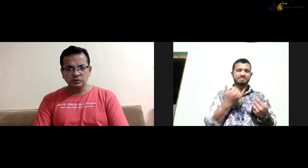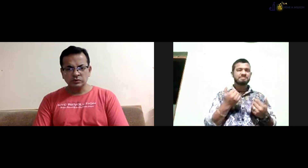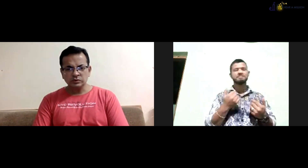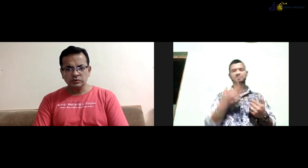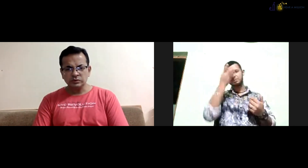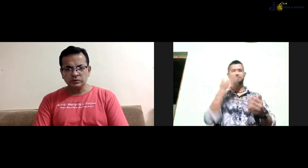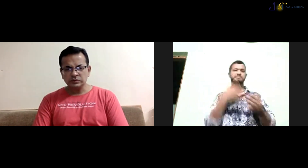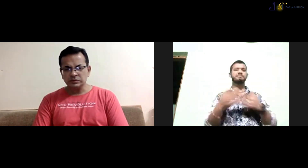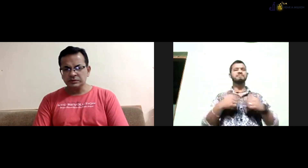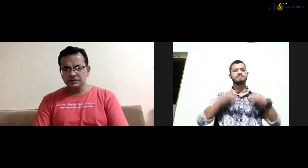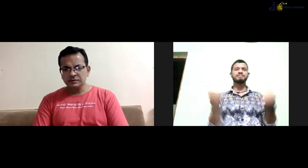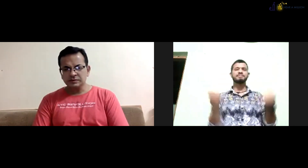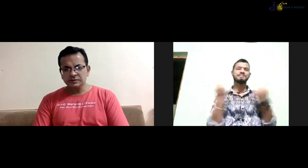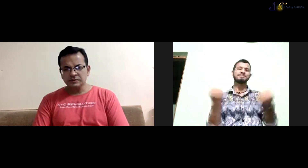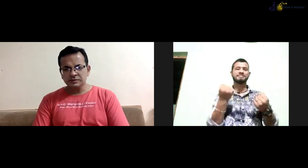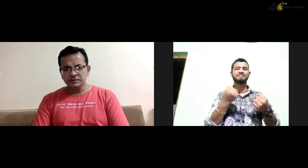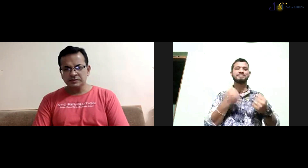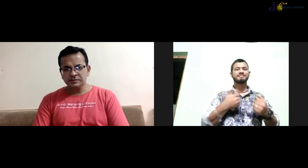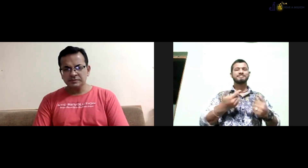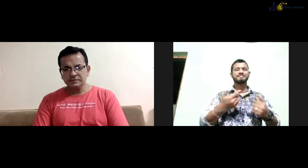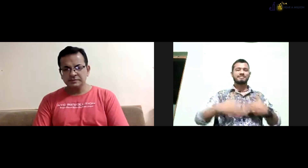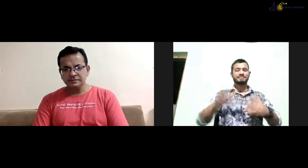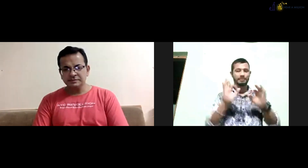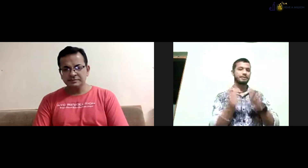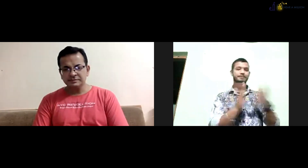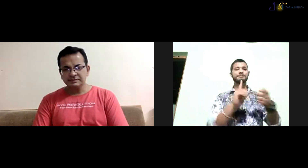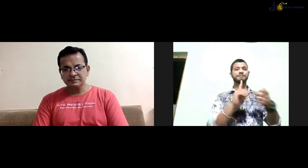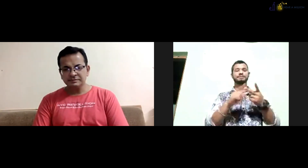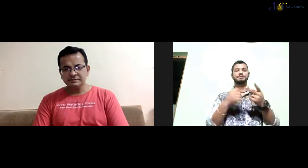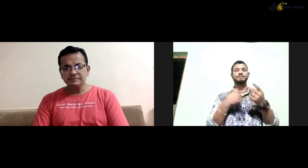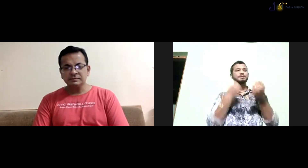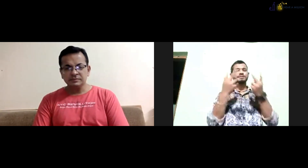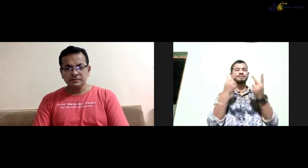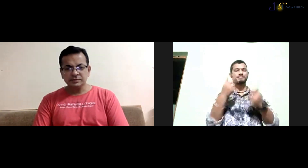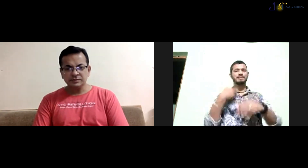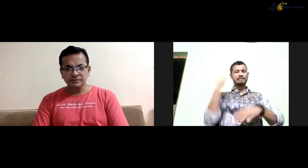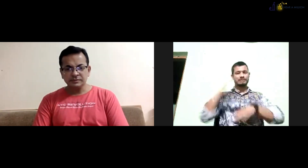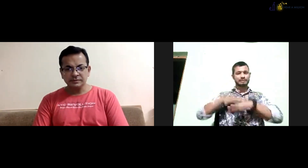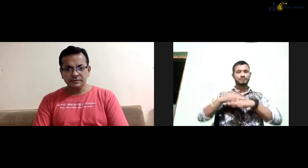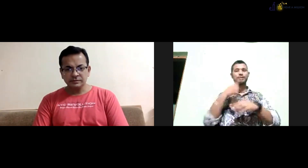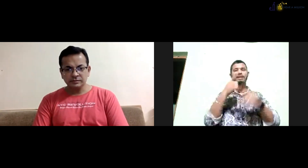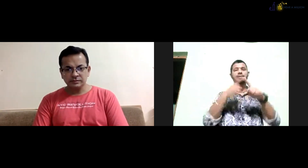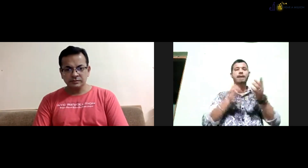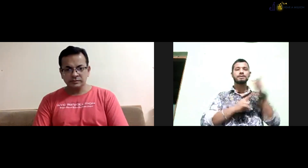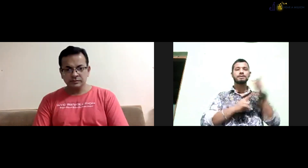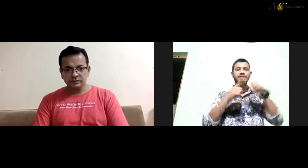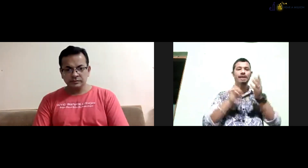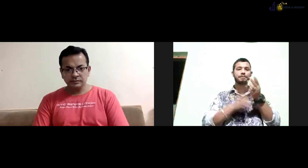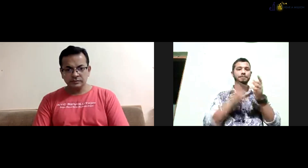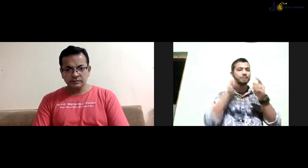that was a completely different scenario for me. Then I realized, no problem, I will fight with it. I